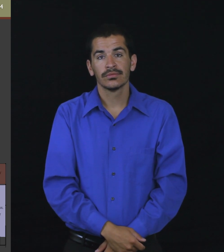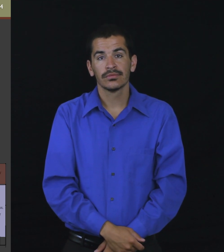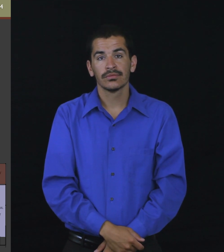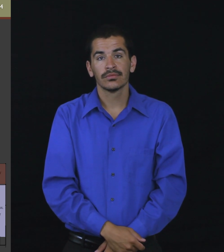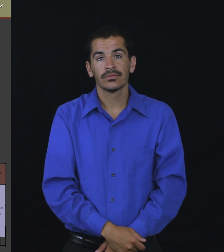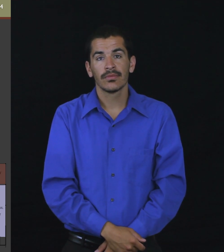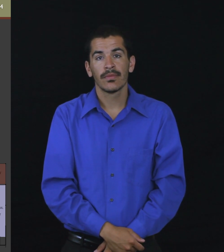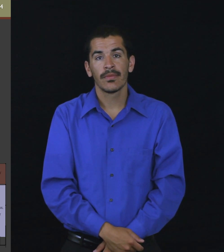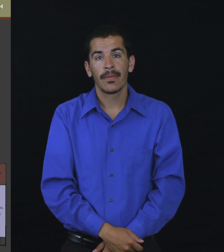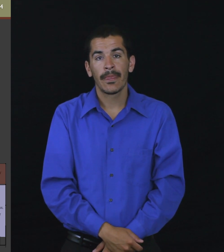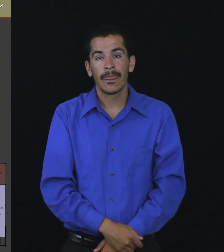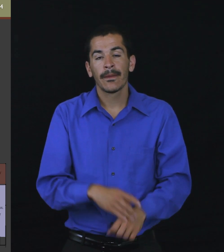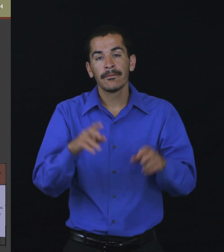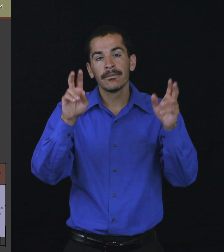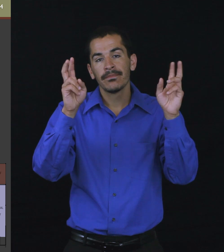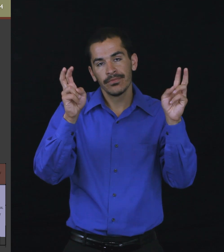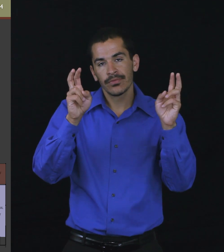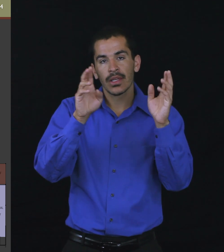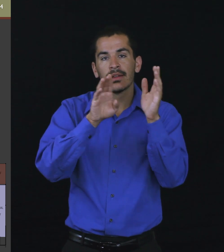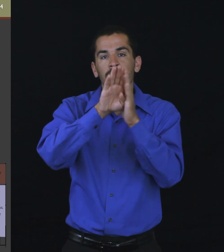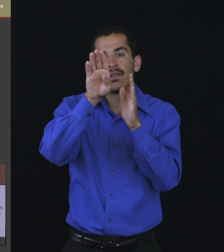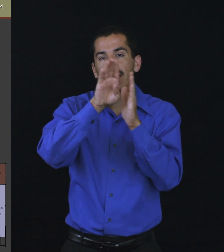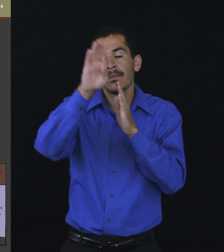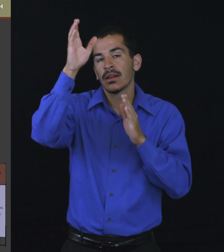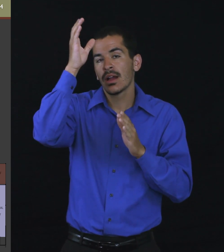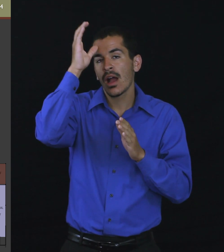Development concept, ground floor.